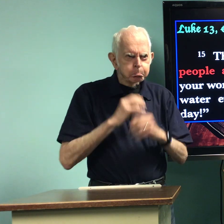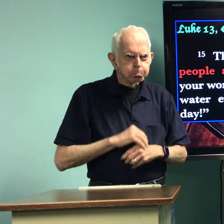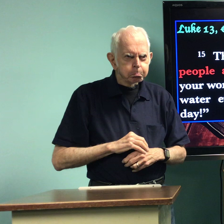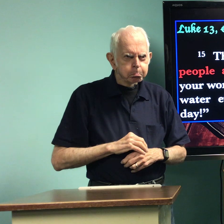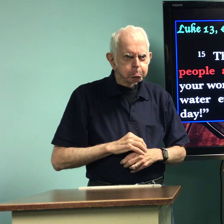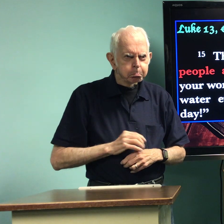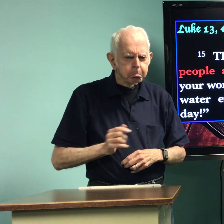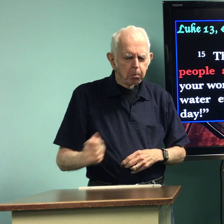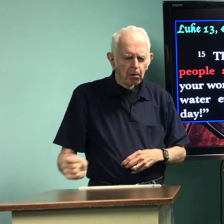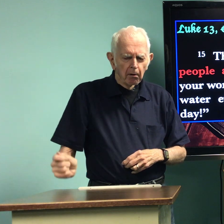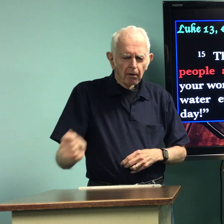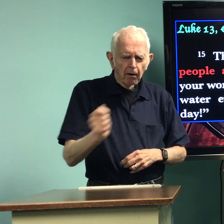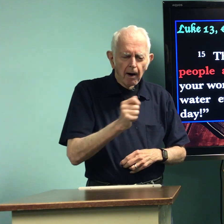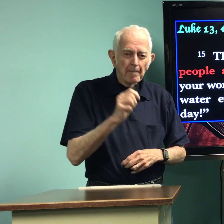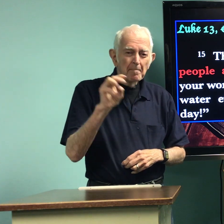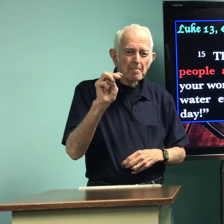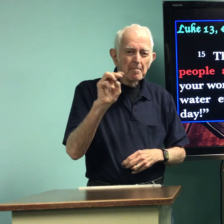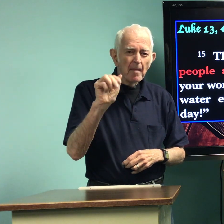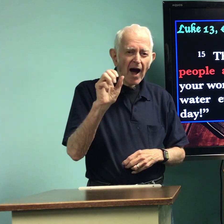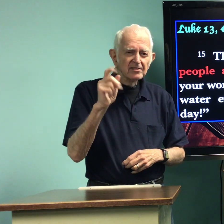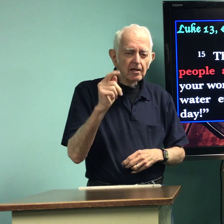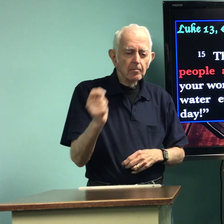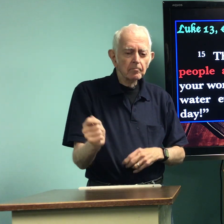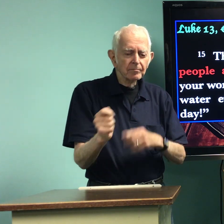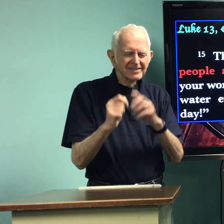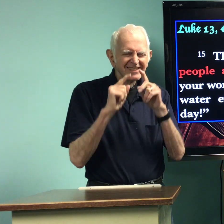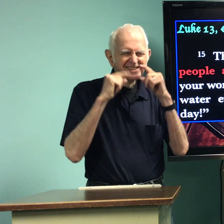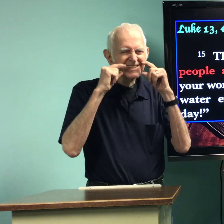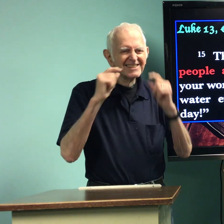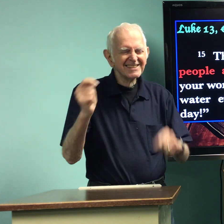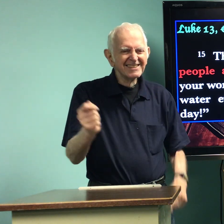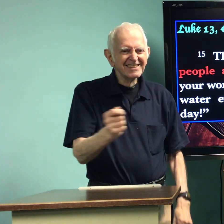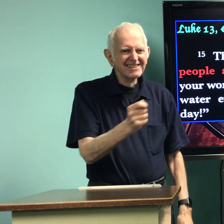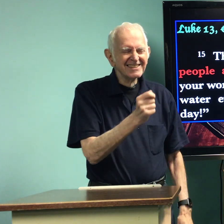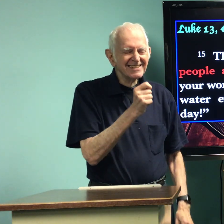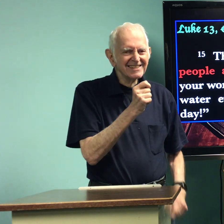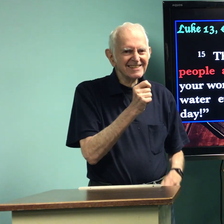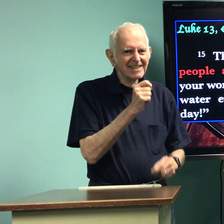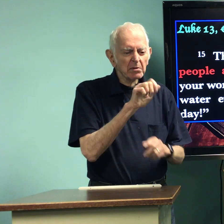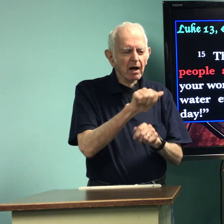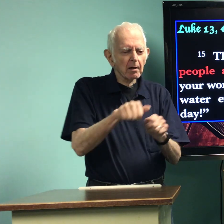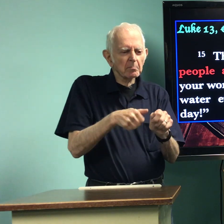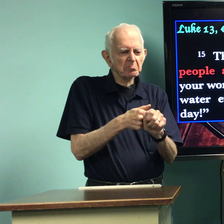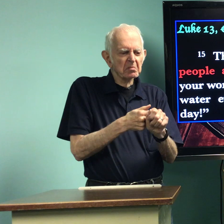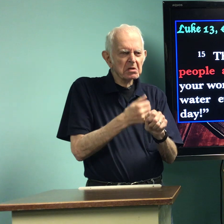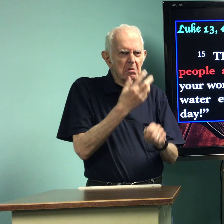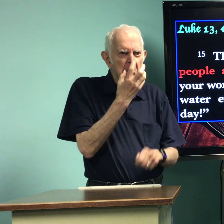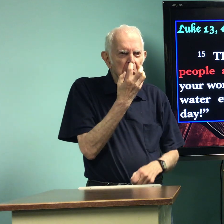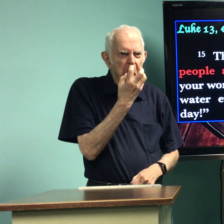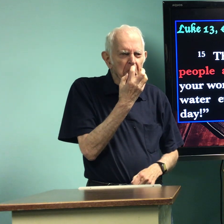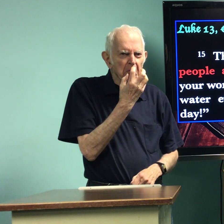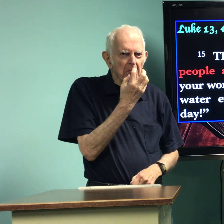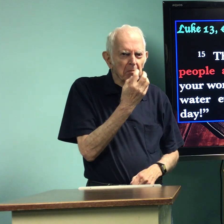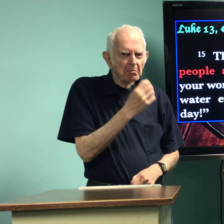Like being sad, but putting on a mask in front of it that's smiling, but behind it they're